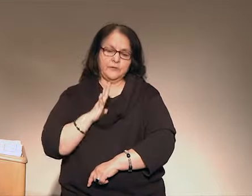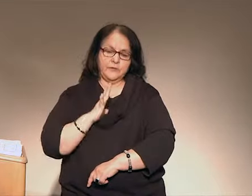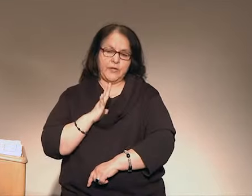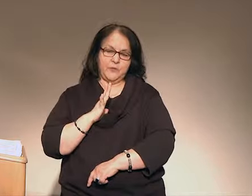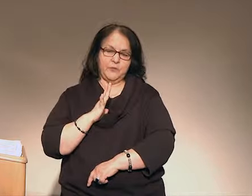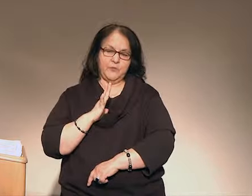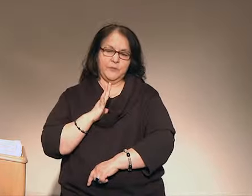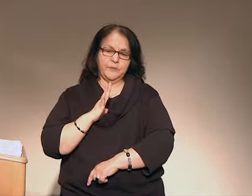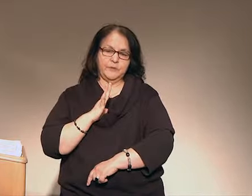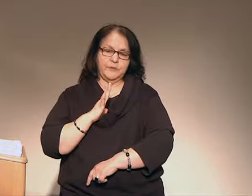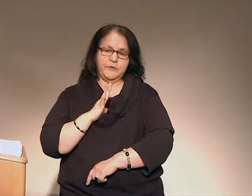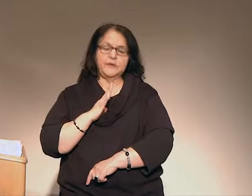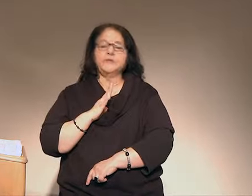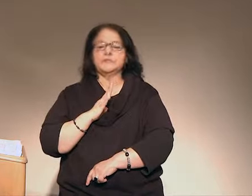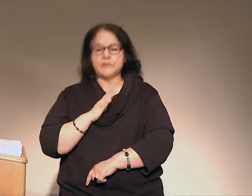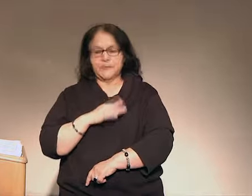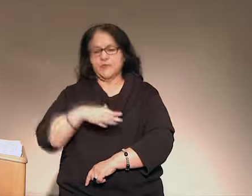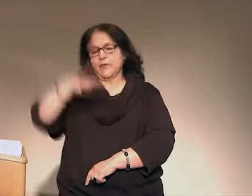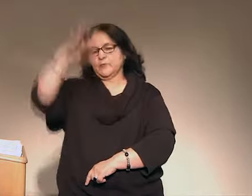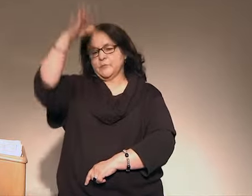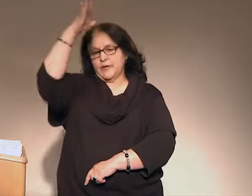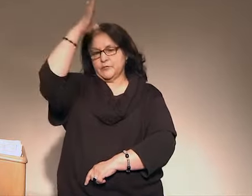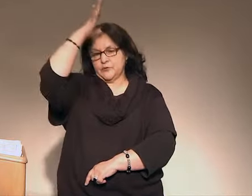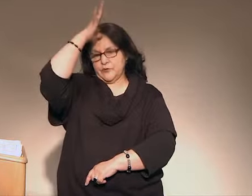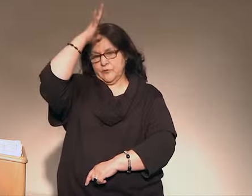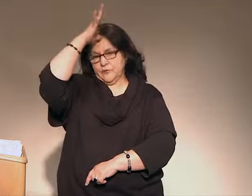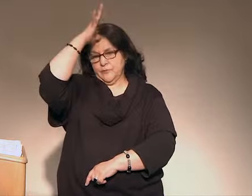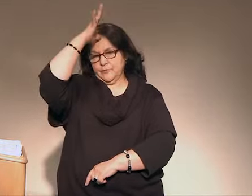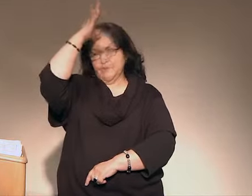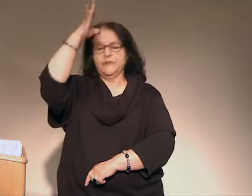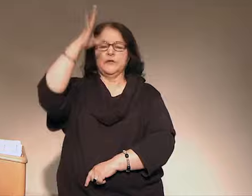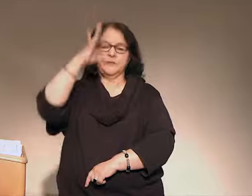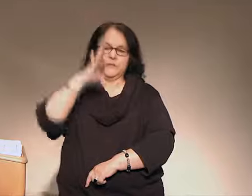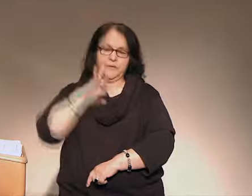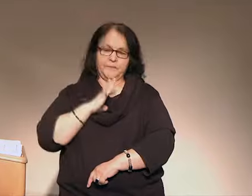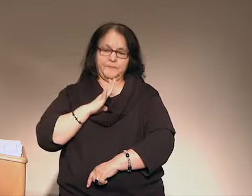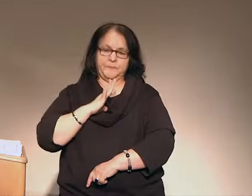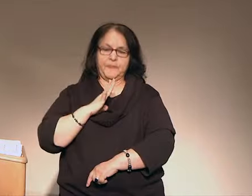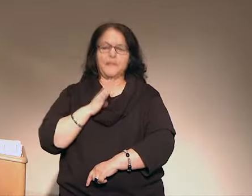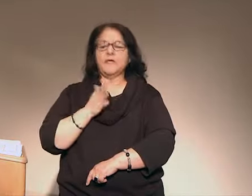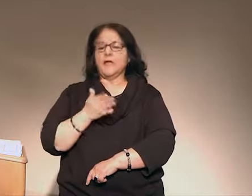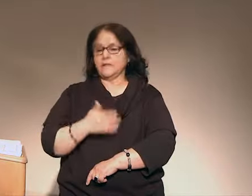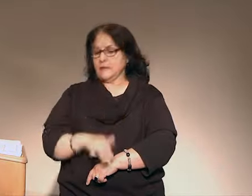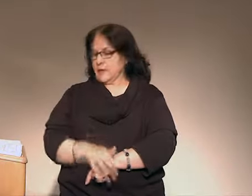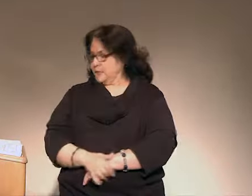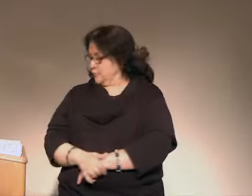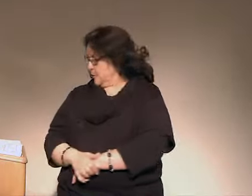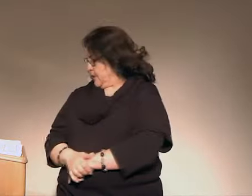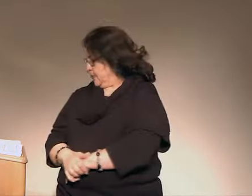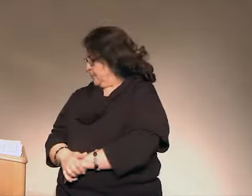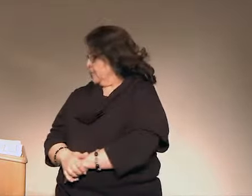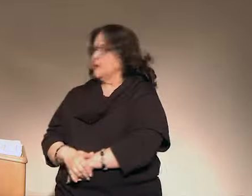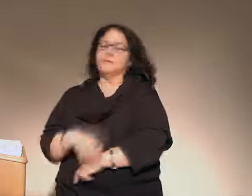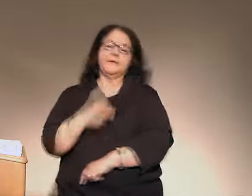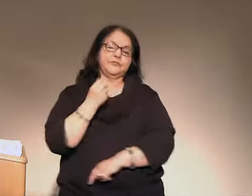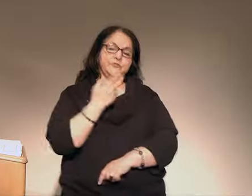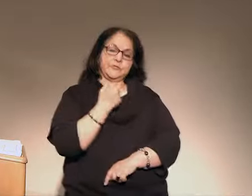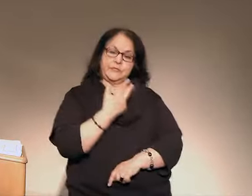that would be woman. The sign before that was man, starting here and then coming down. And then the last row now on page